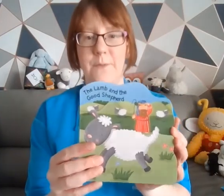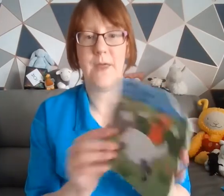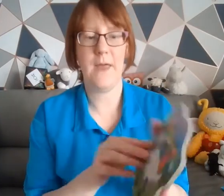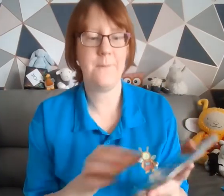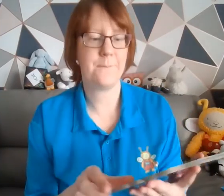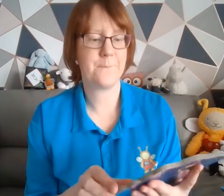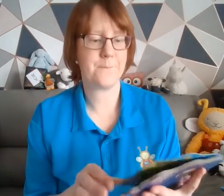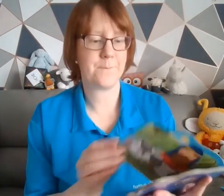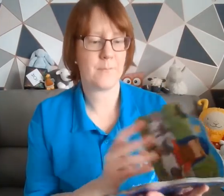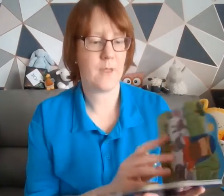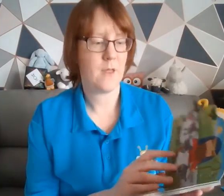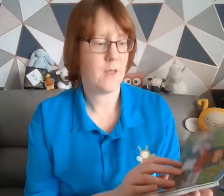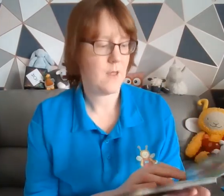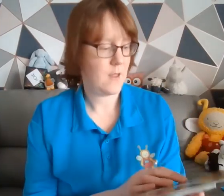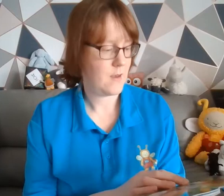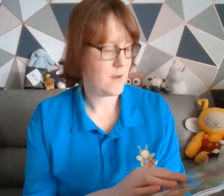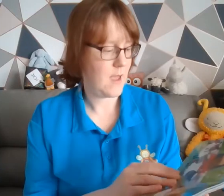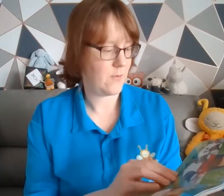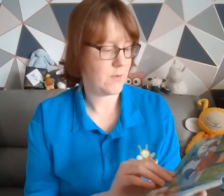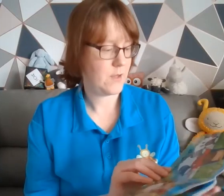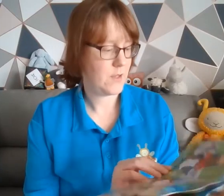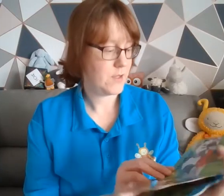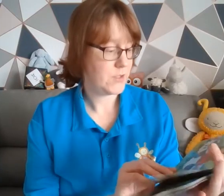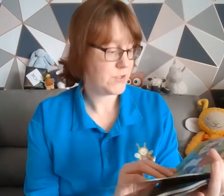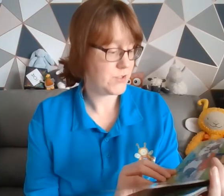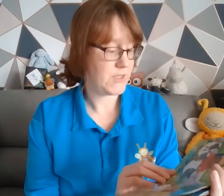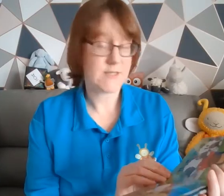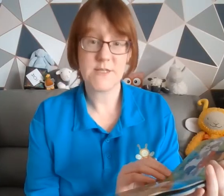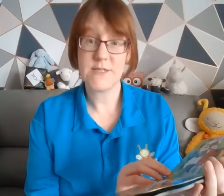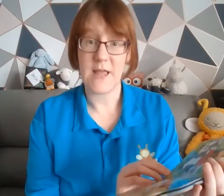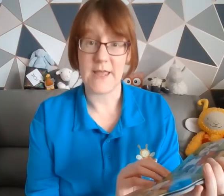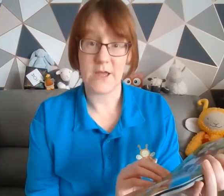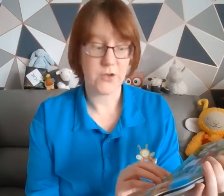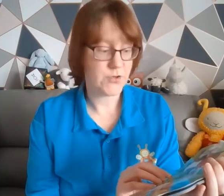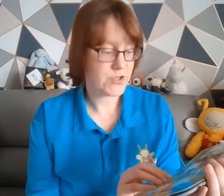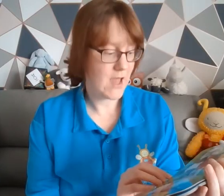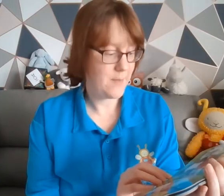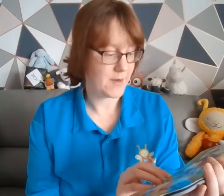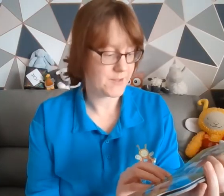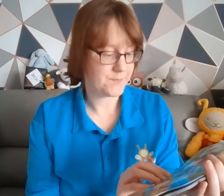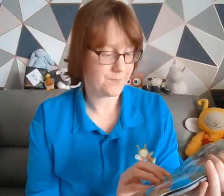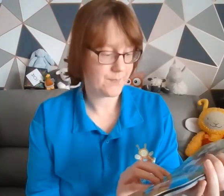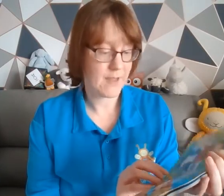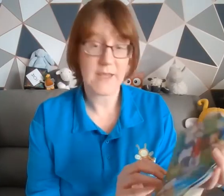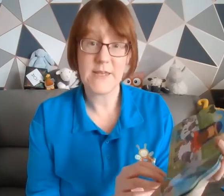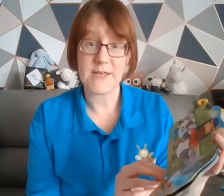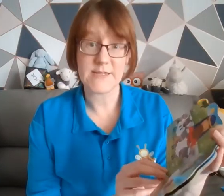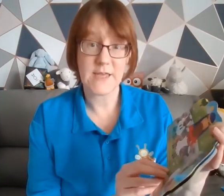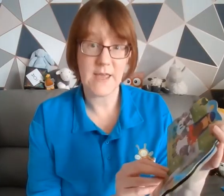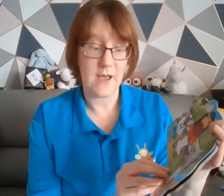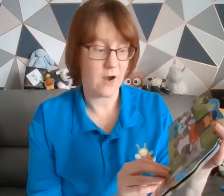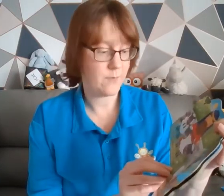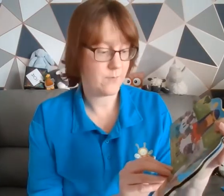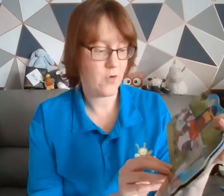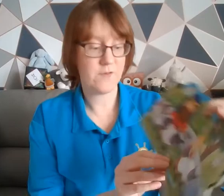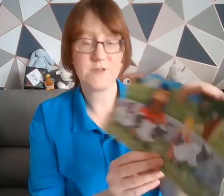Okay. Now, Jesus is like a good shepherd. He takes care of his